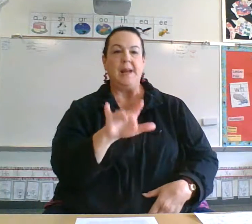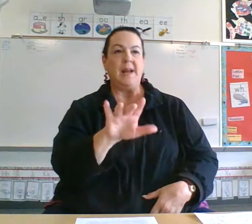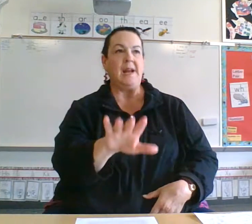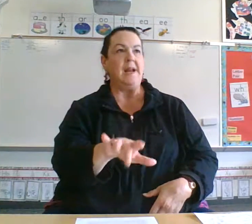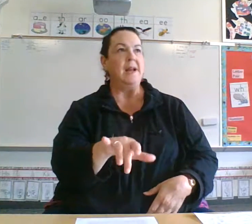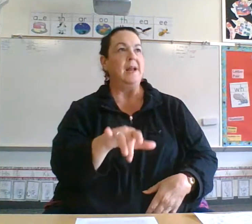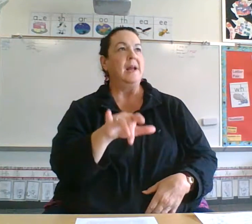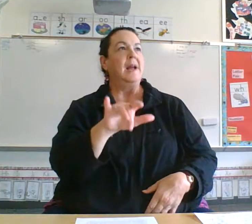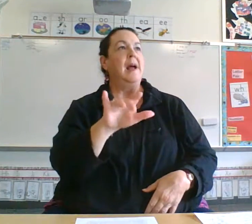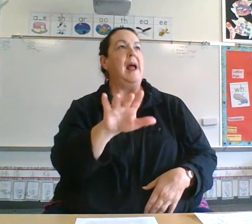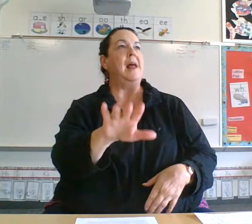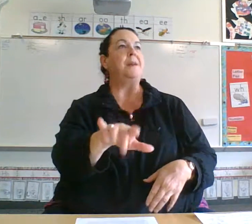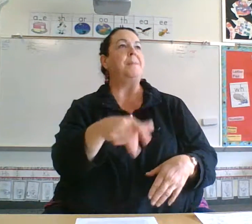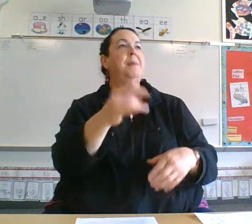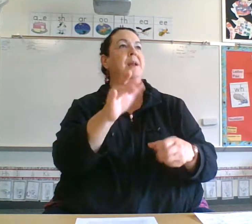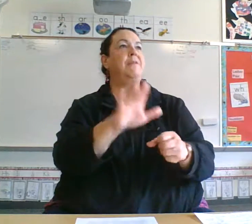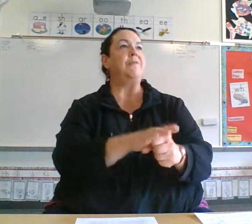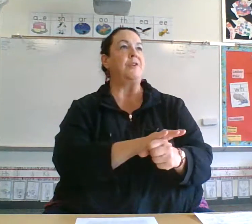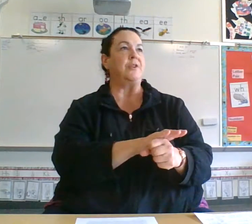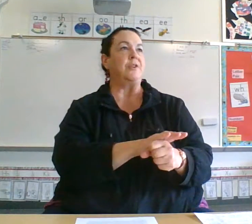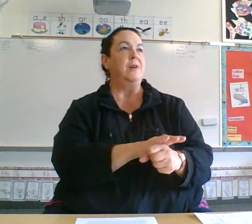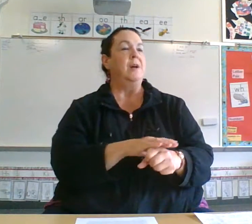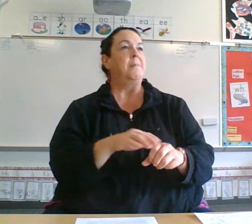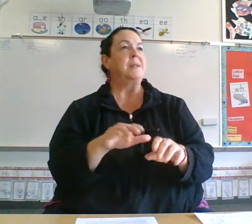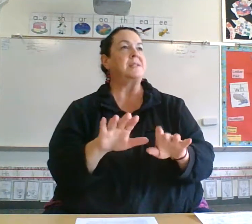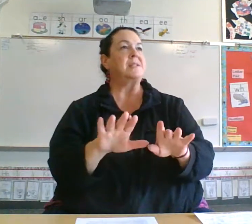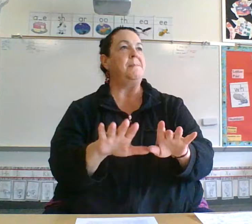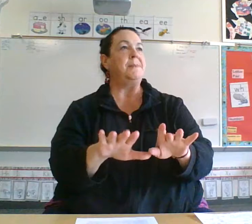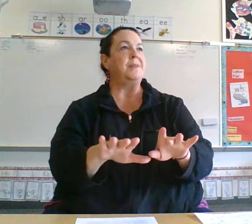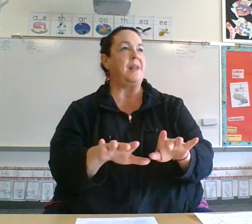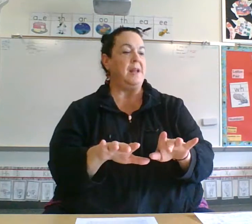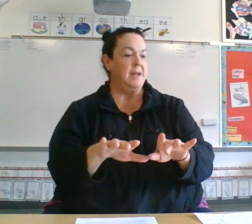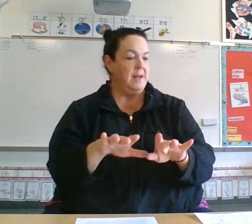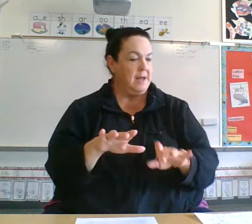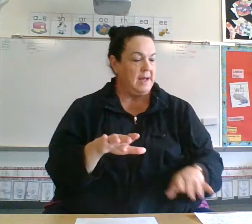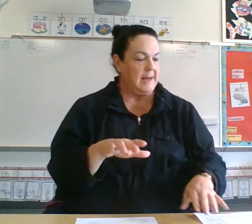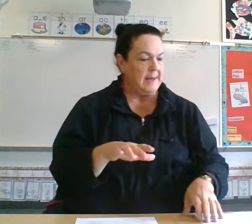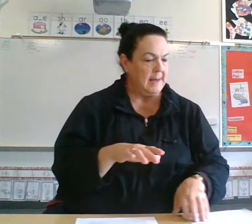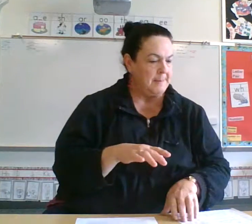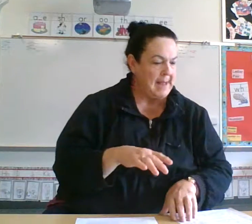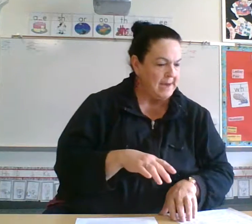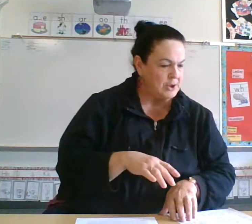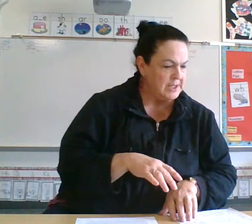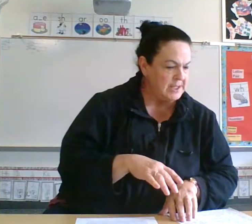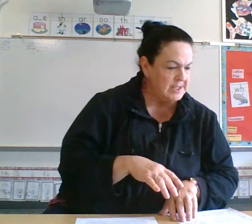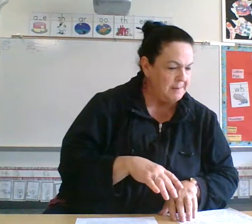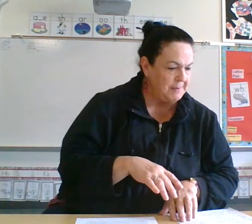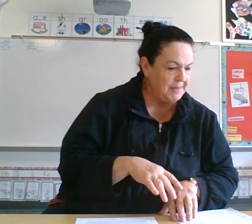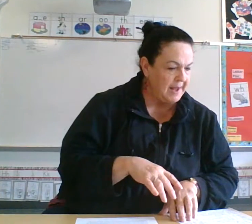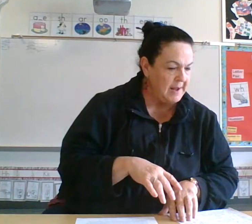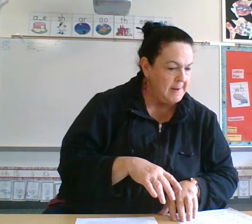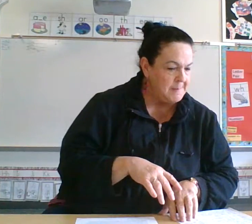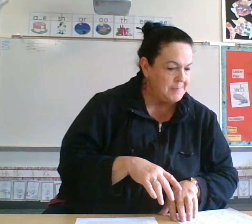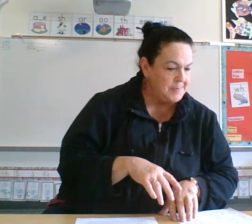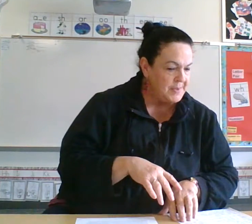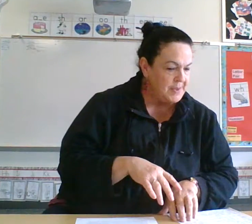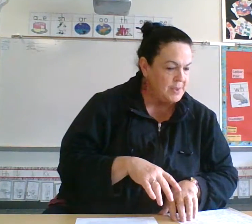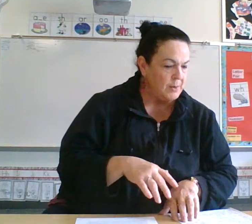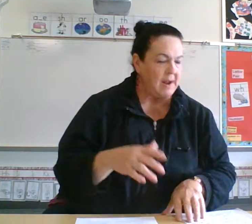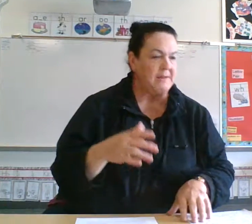Pity and pitiful. But sympathy, actually sympathy, the right